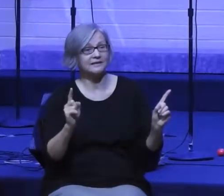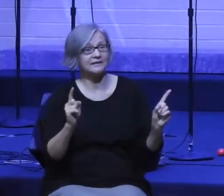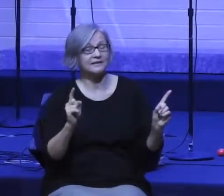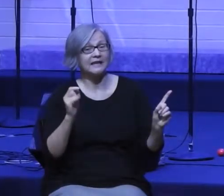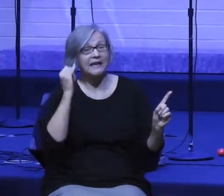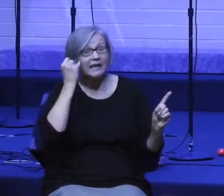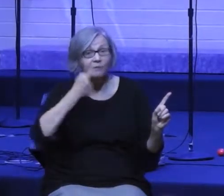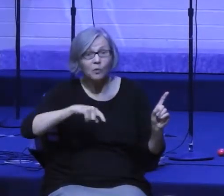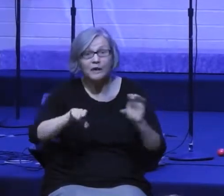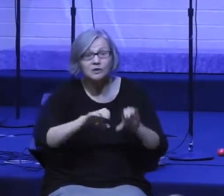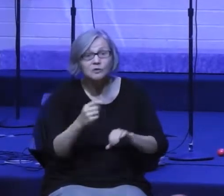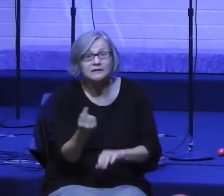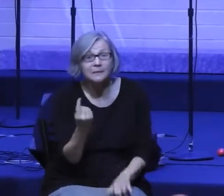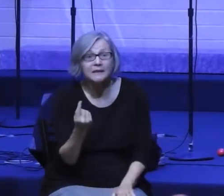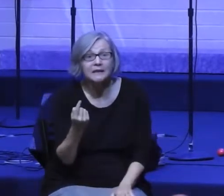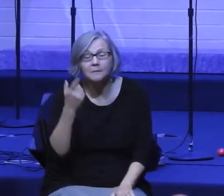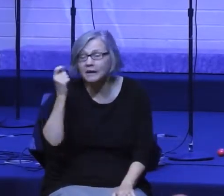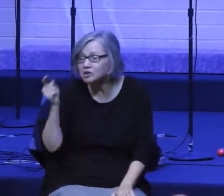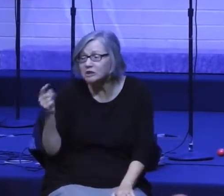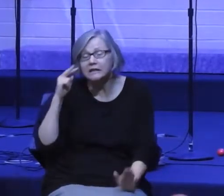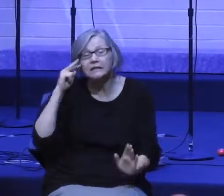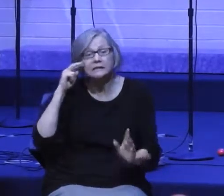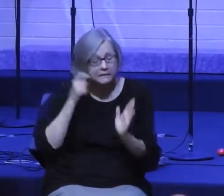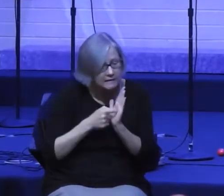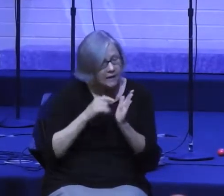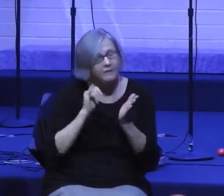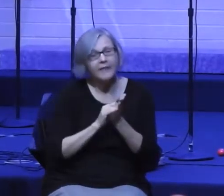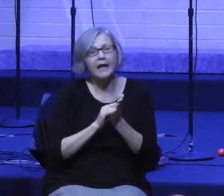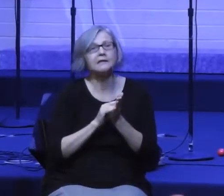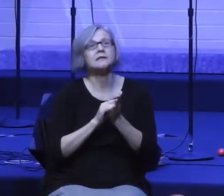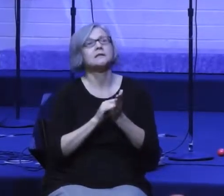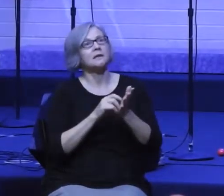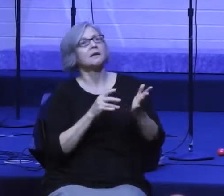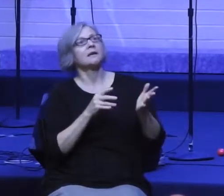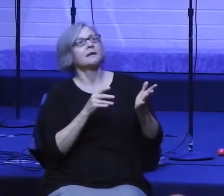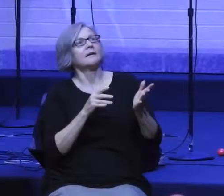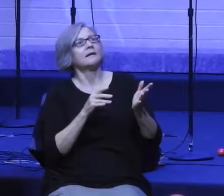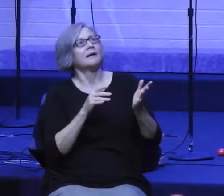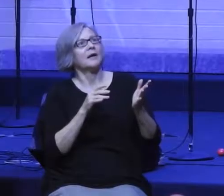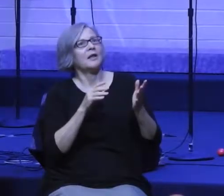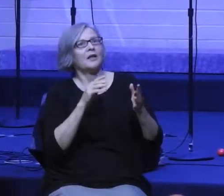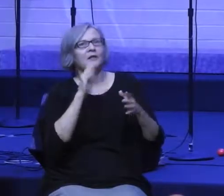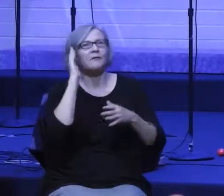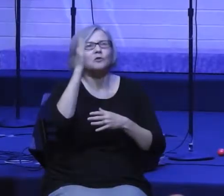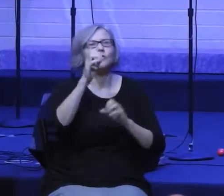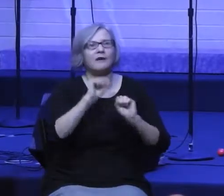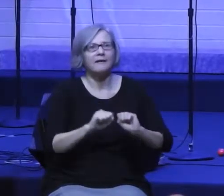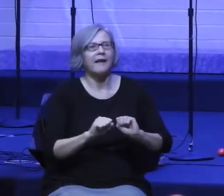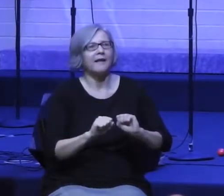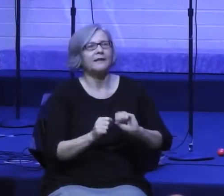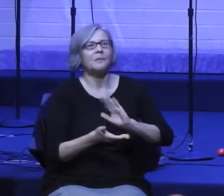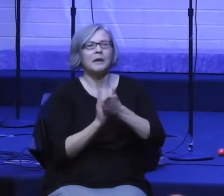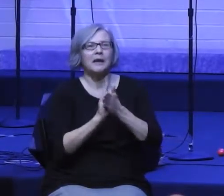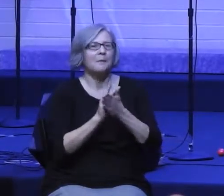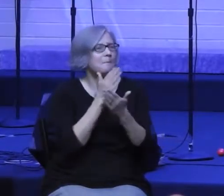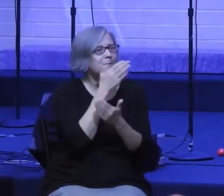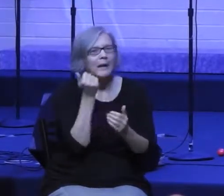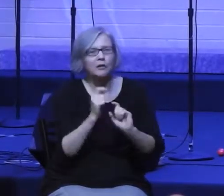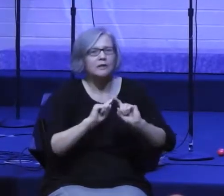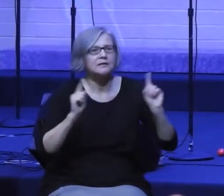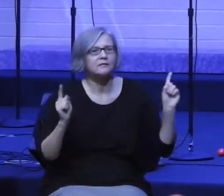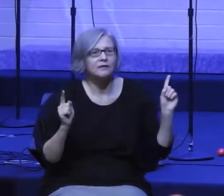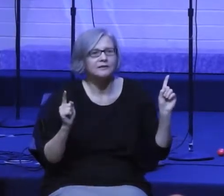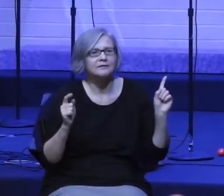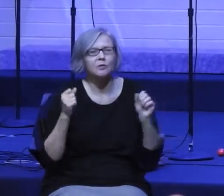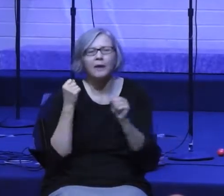With a little emoji of a pencil. Mrs. Hall's perspective is that we